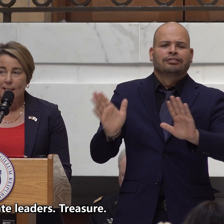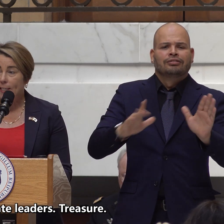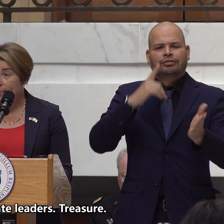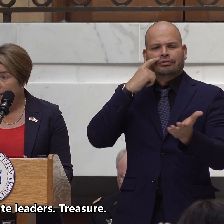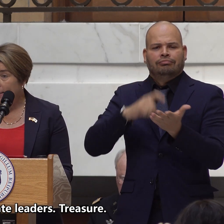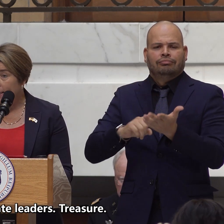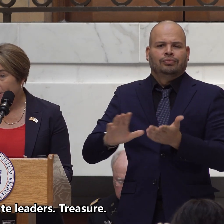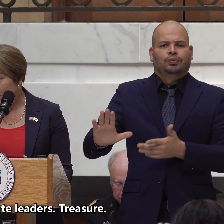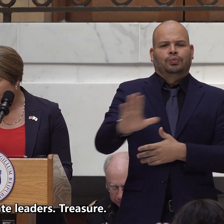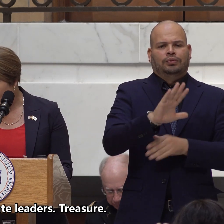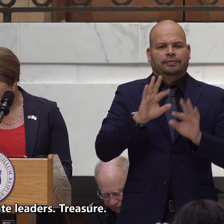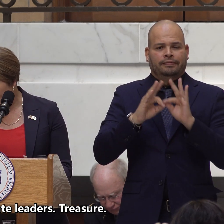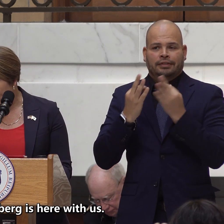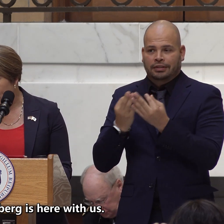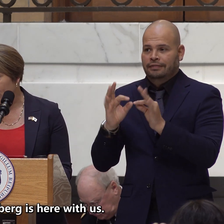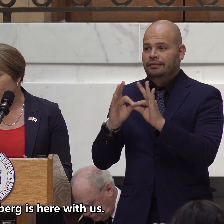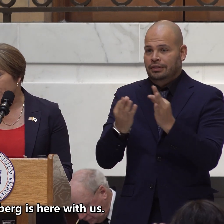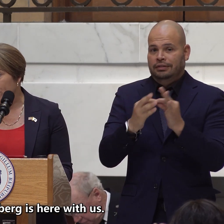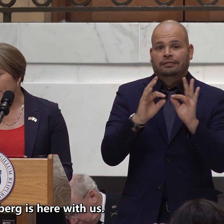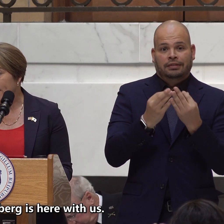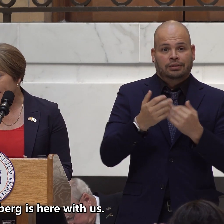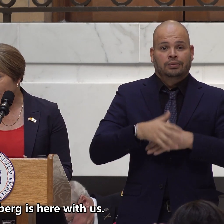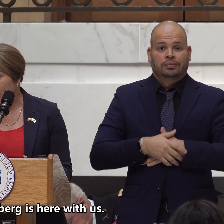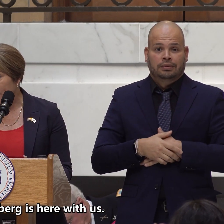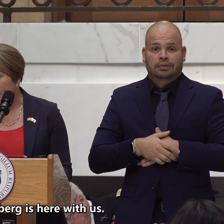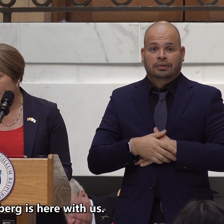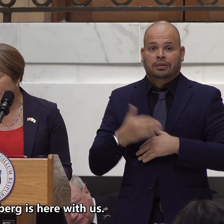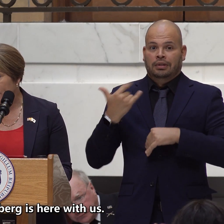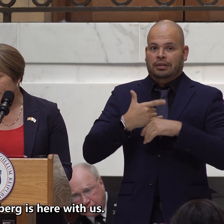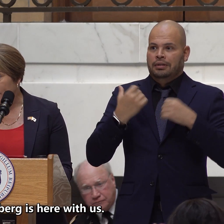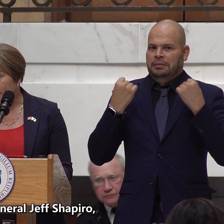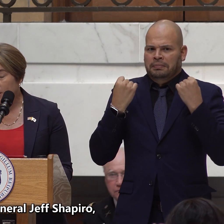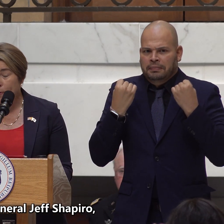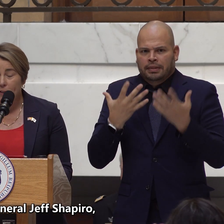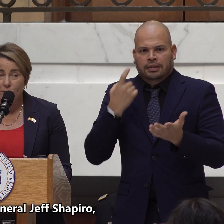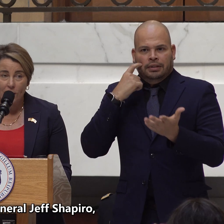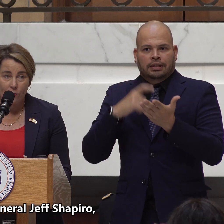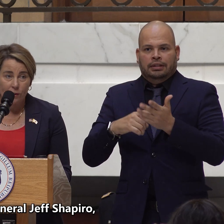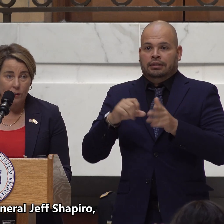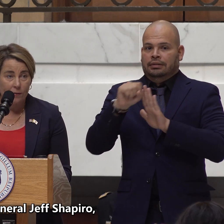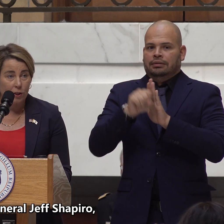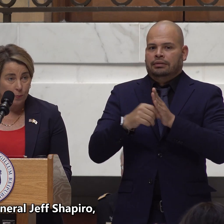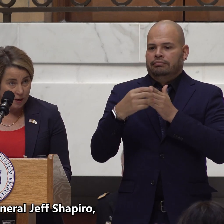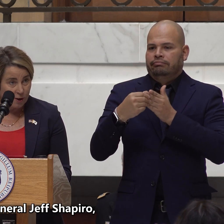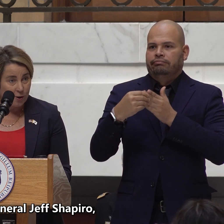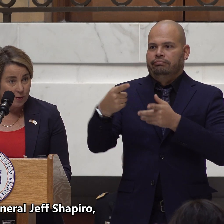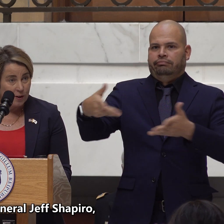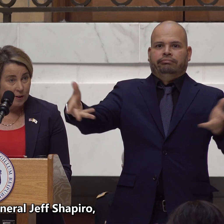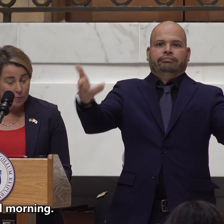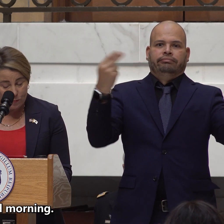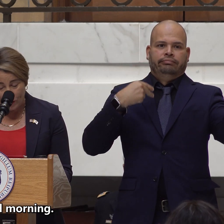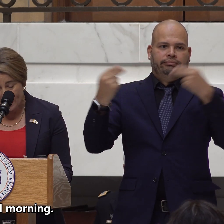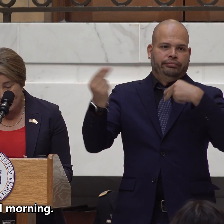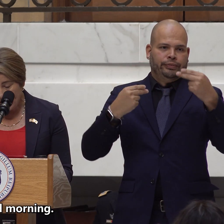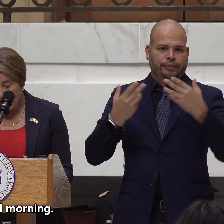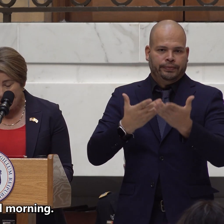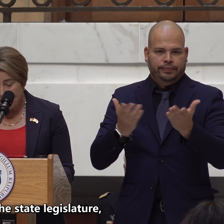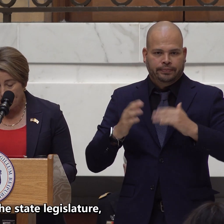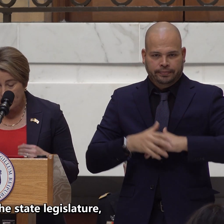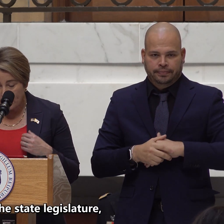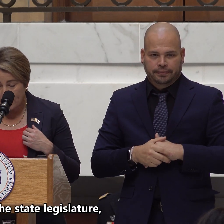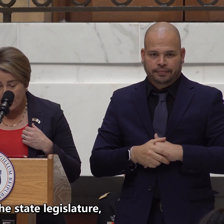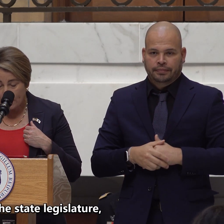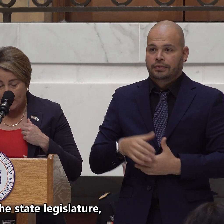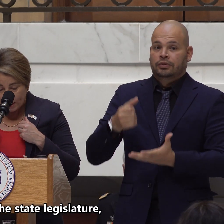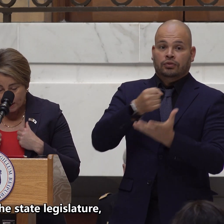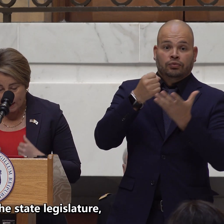many state leaders. Treasurer Deborah Goldberg is here with us. Inspector General Jeff Shapiro, good morning.